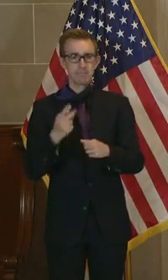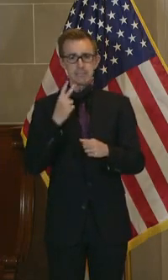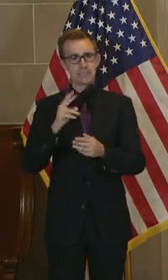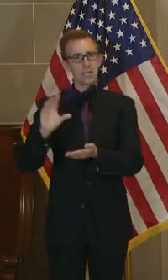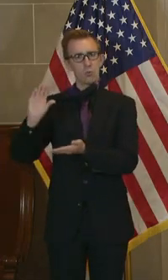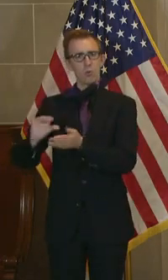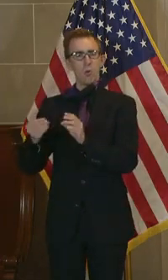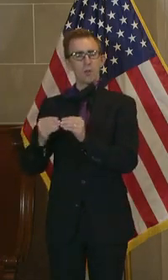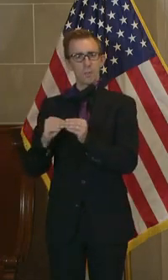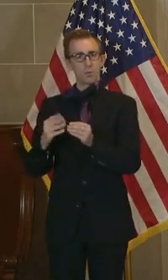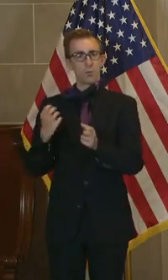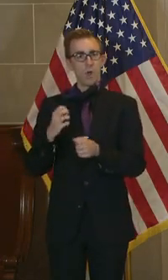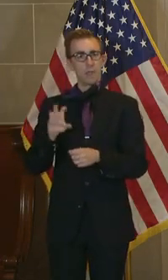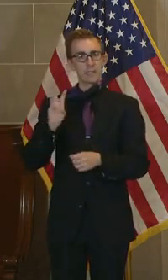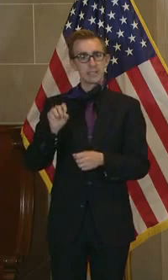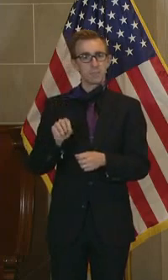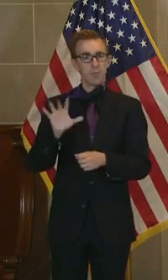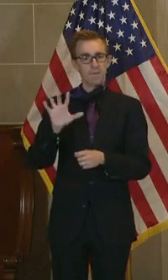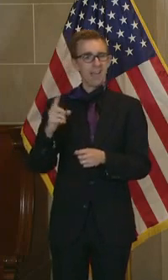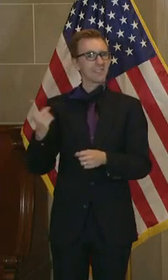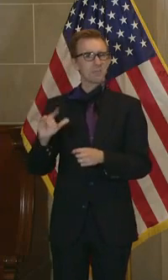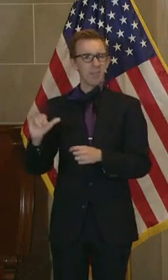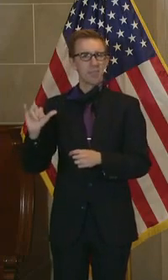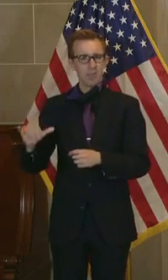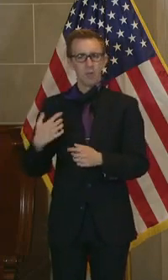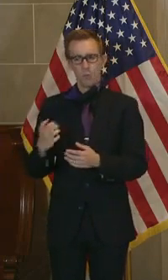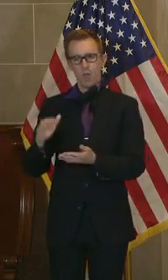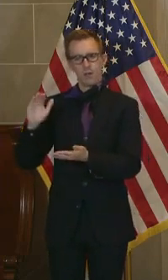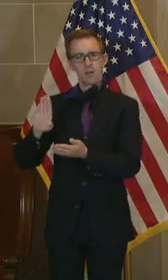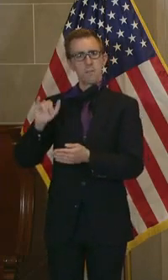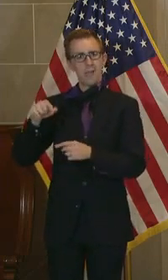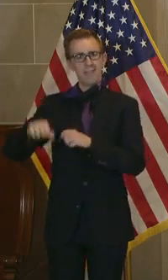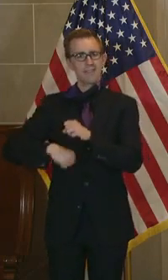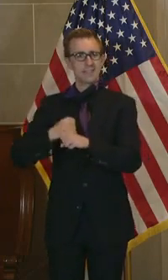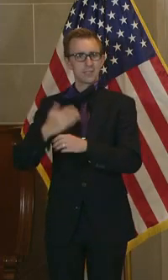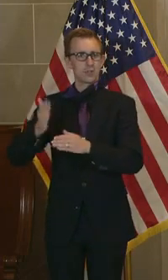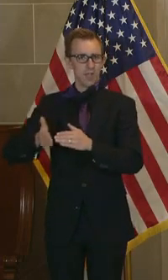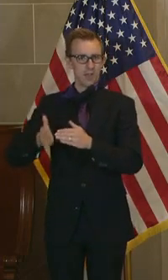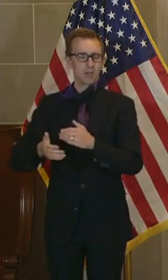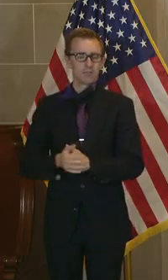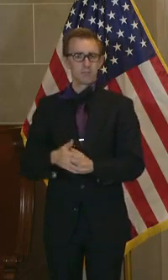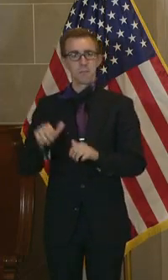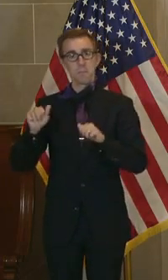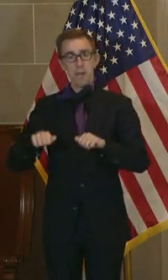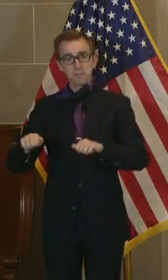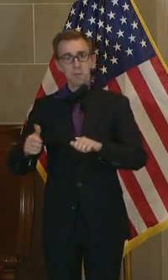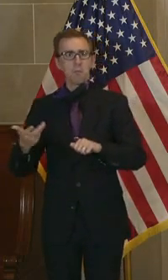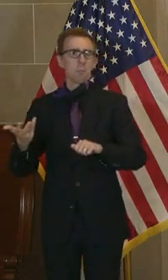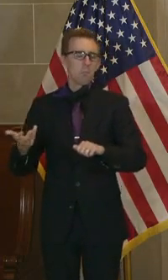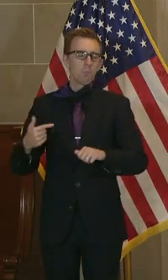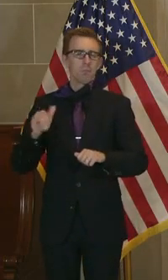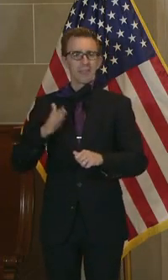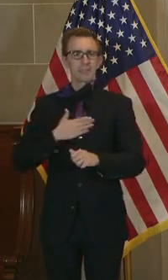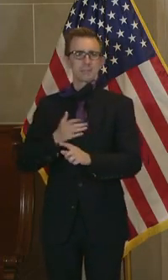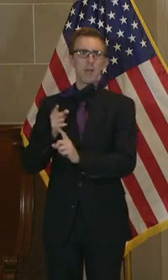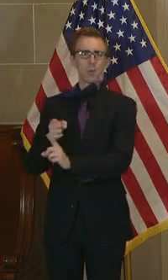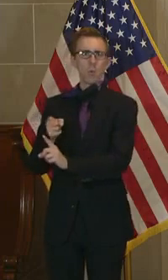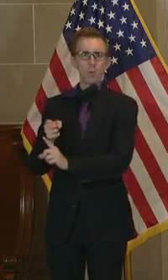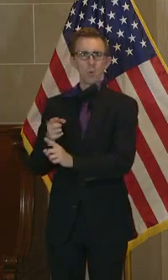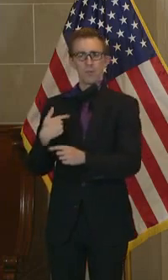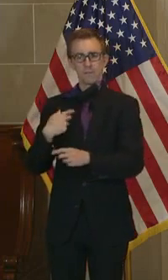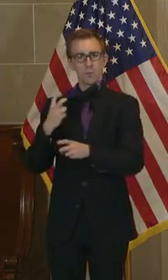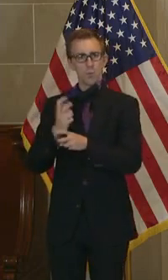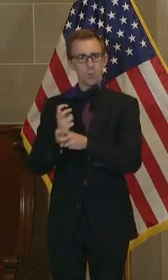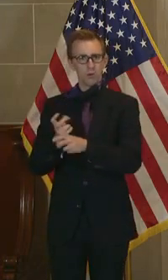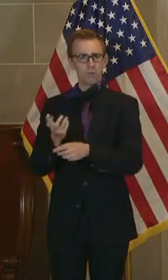We'd like to hit 6.5, somewhere in there. By the end of the year. I don't know whether we can do that or not, but that's kind of what my goal is. And I think if we work hard,